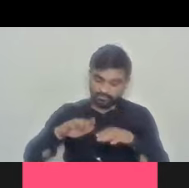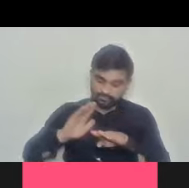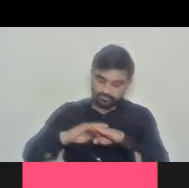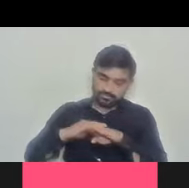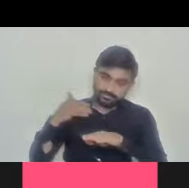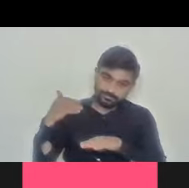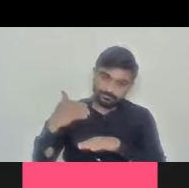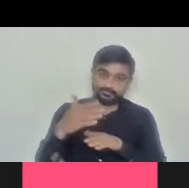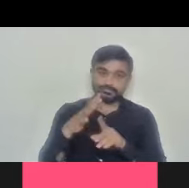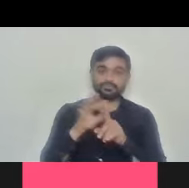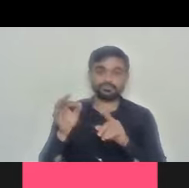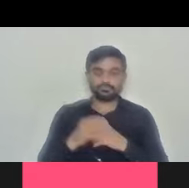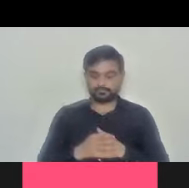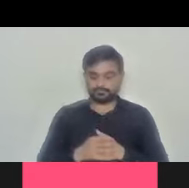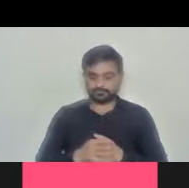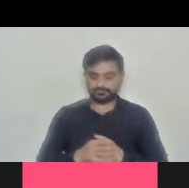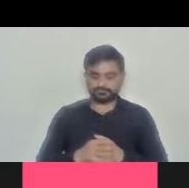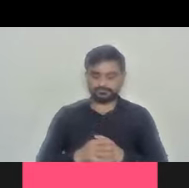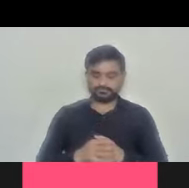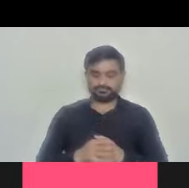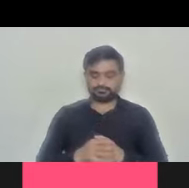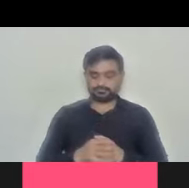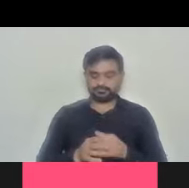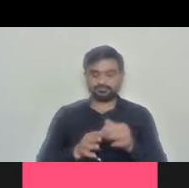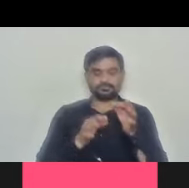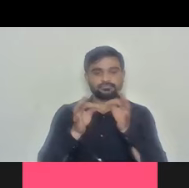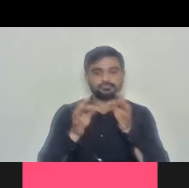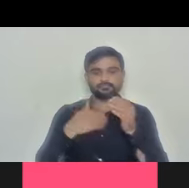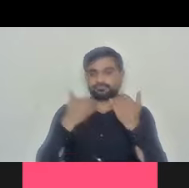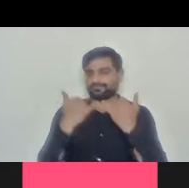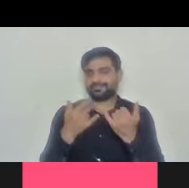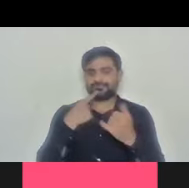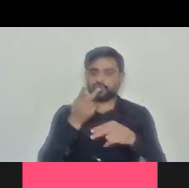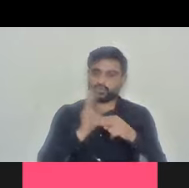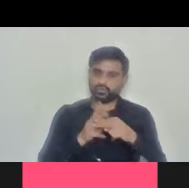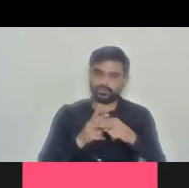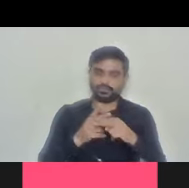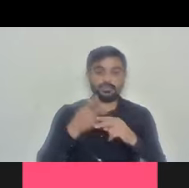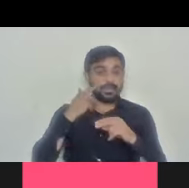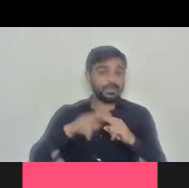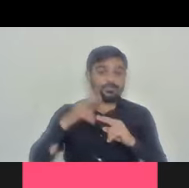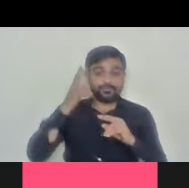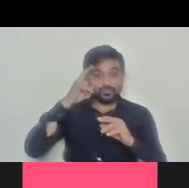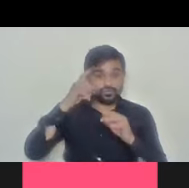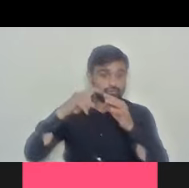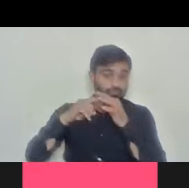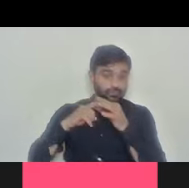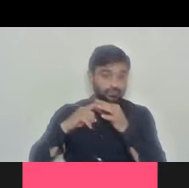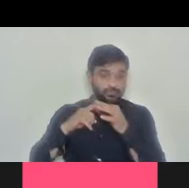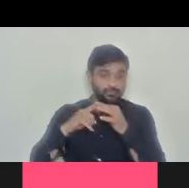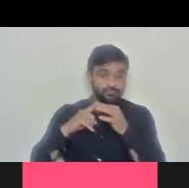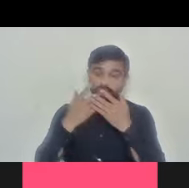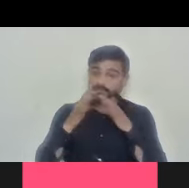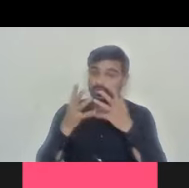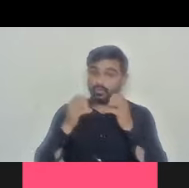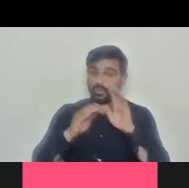whatever research I have done. It's very short to say as of now, but still. So if you have any questions, if there's anything you